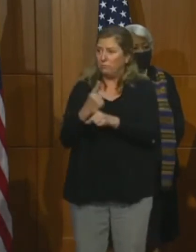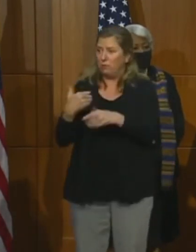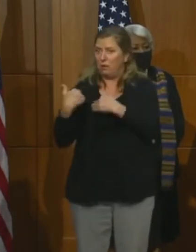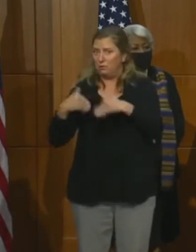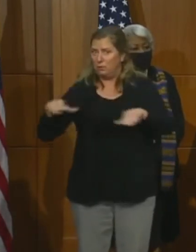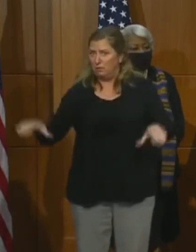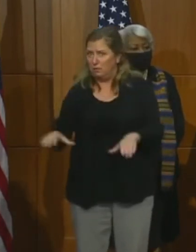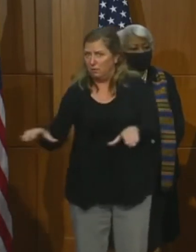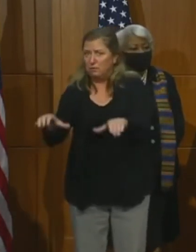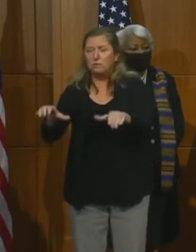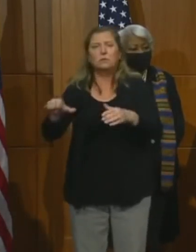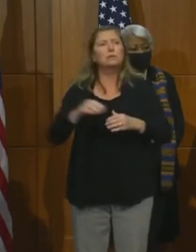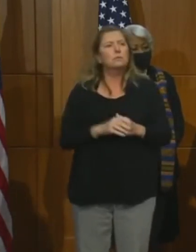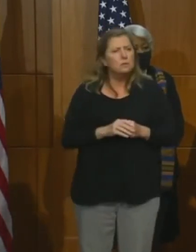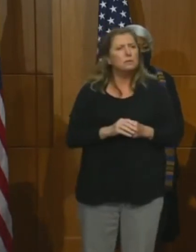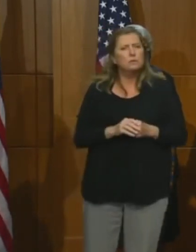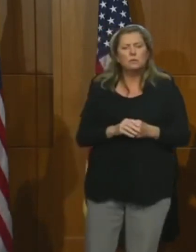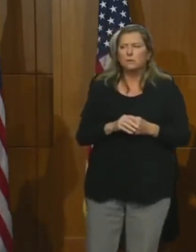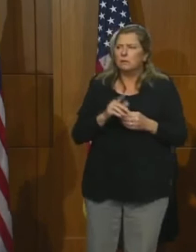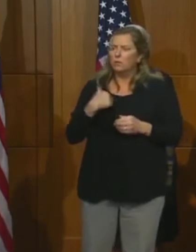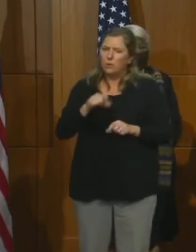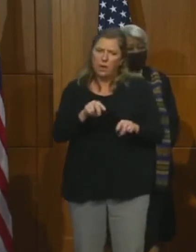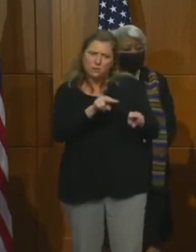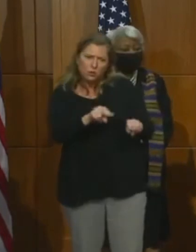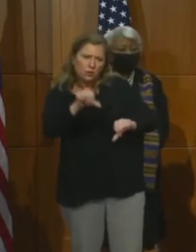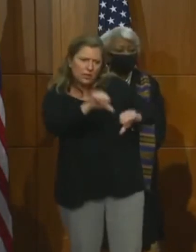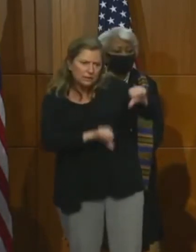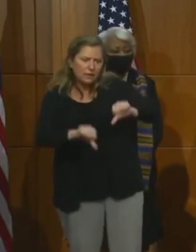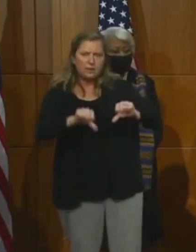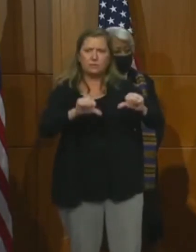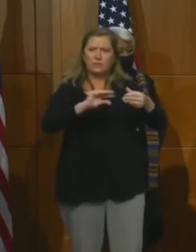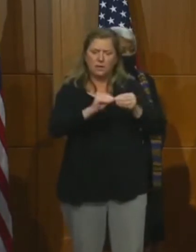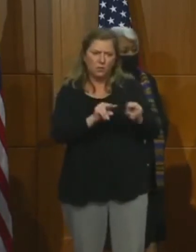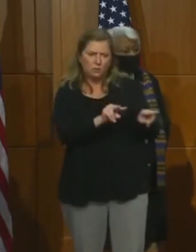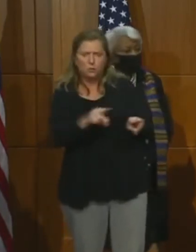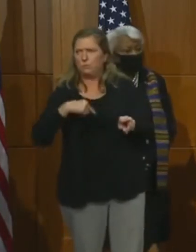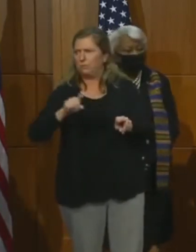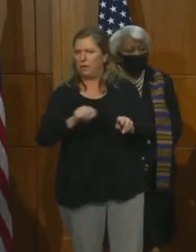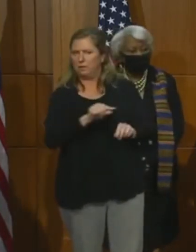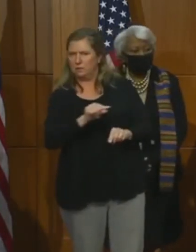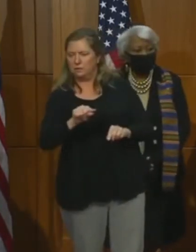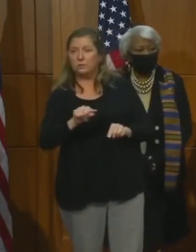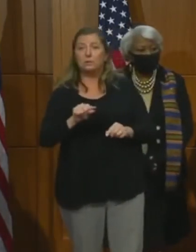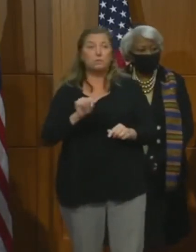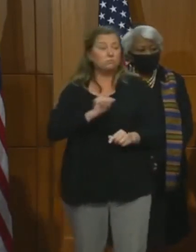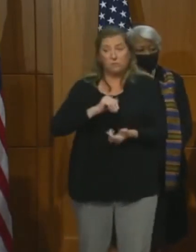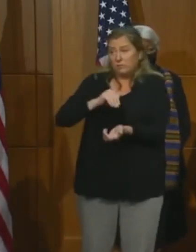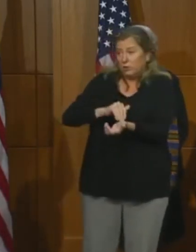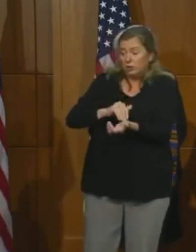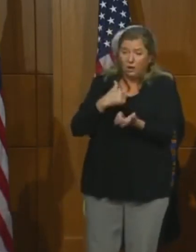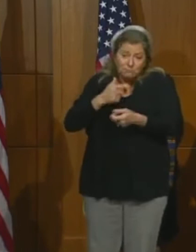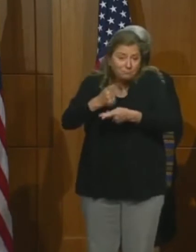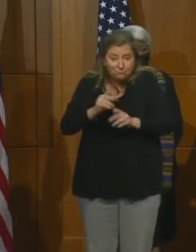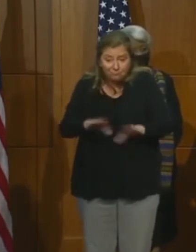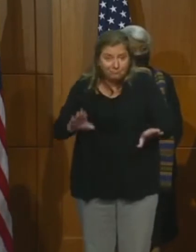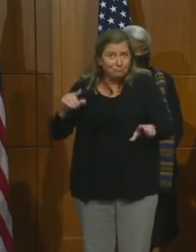along, we need to use science. We need to follow our data. And, you know, as a physician who has taken care of children for